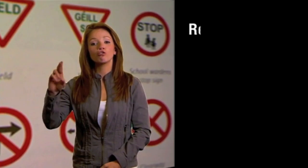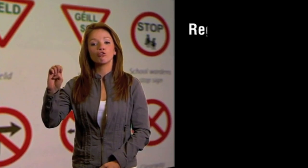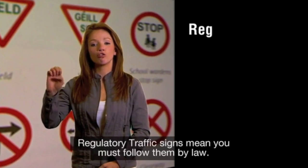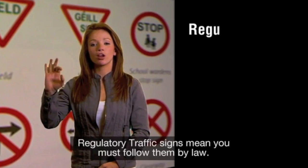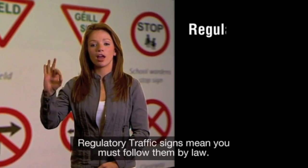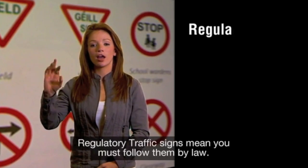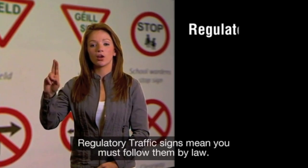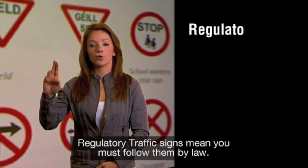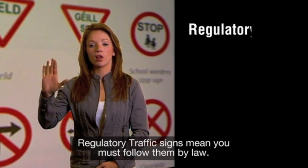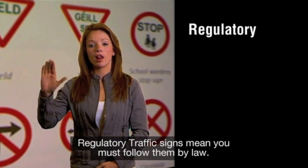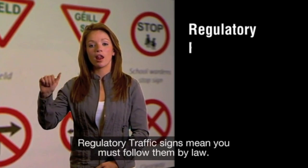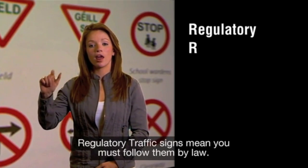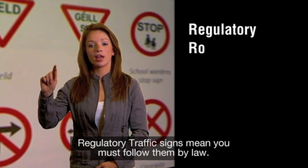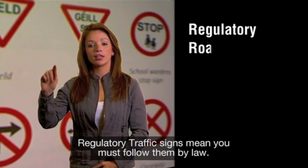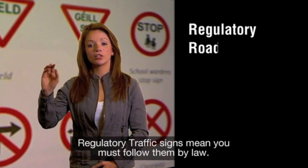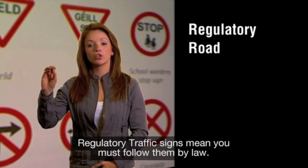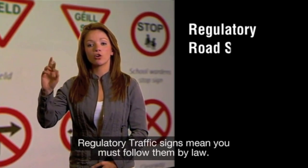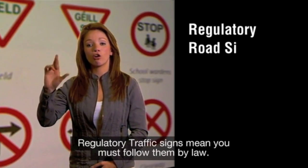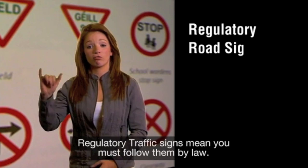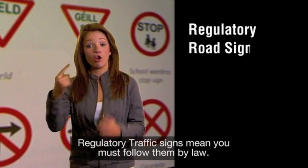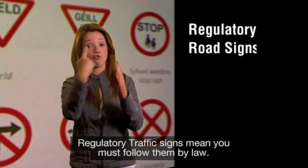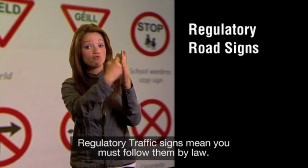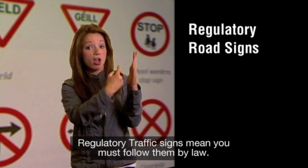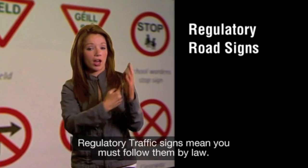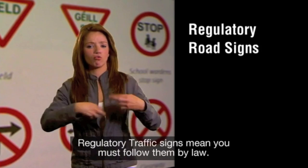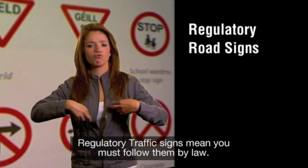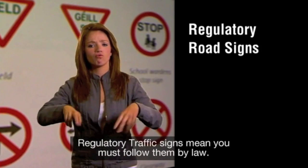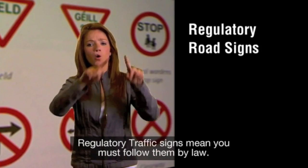Regulatory traffic signs mean you must follow them by law.